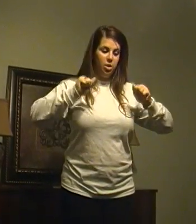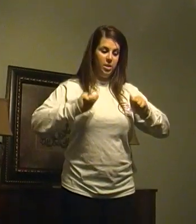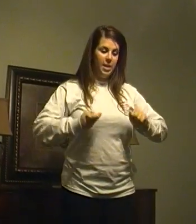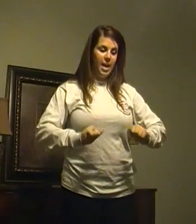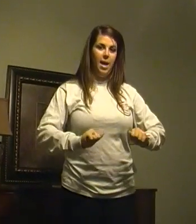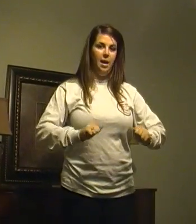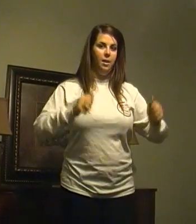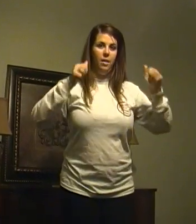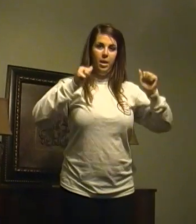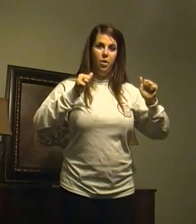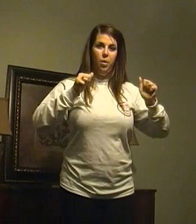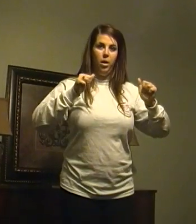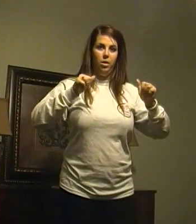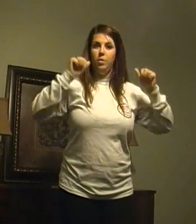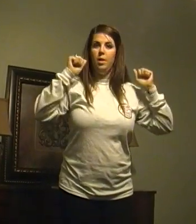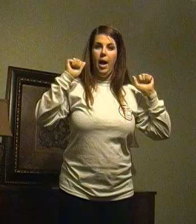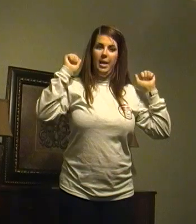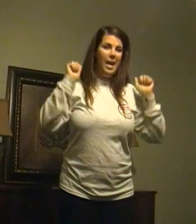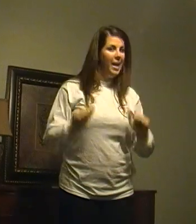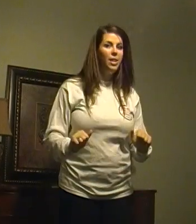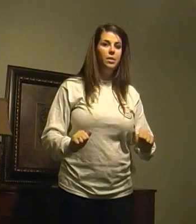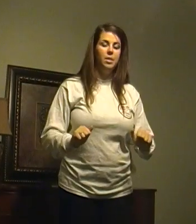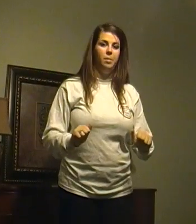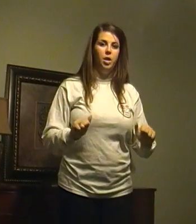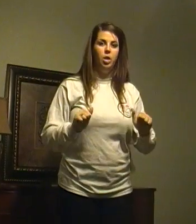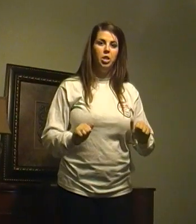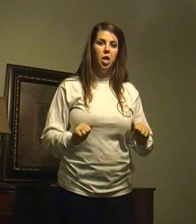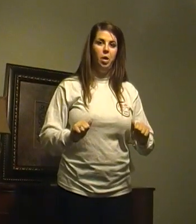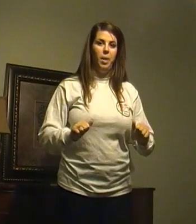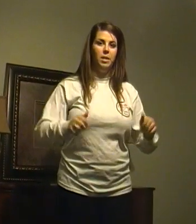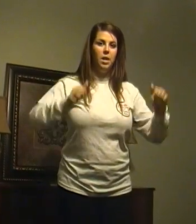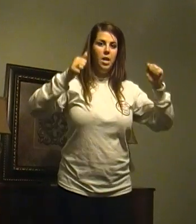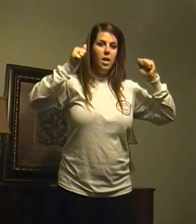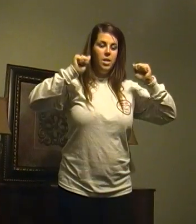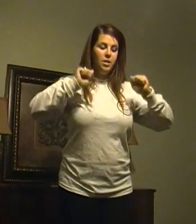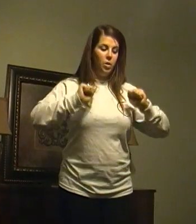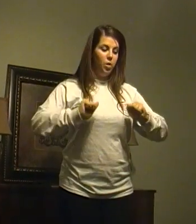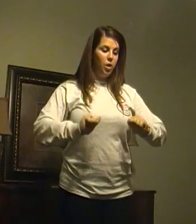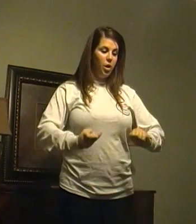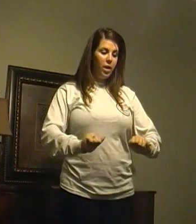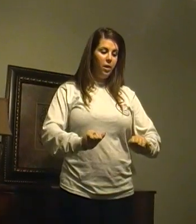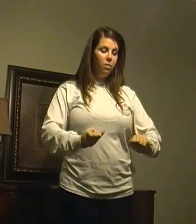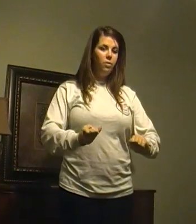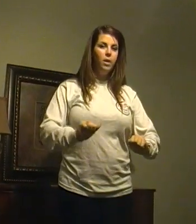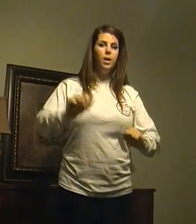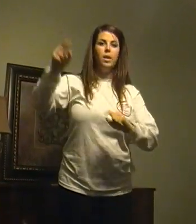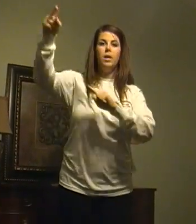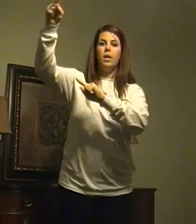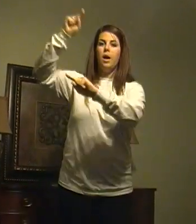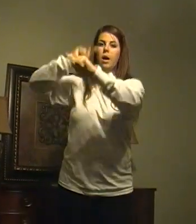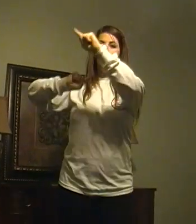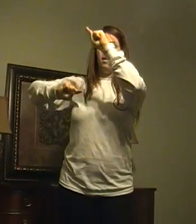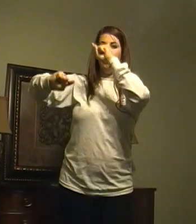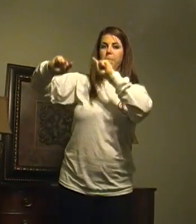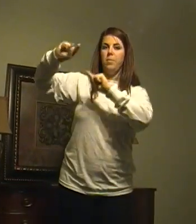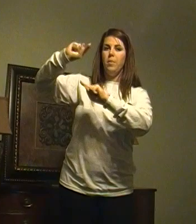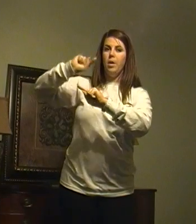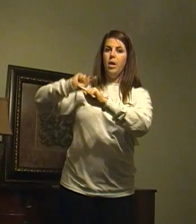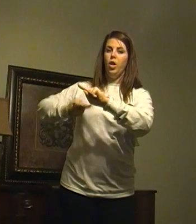just can. Like I can do something. You're determined. So could have come. You're